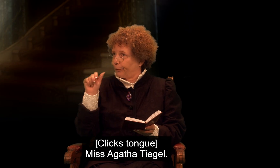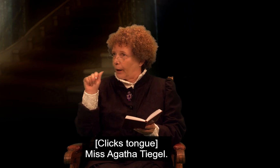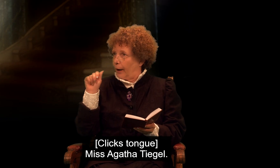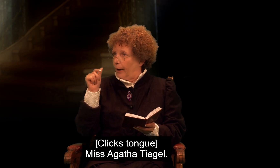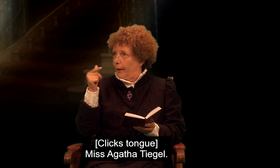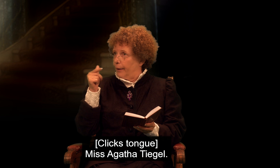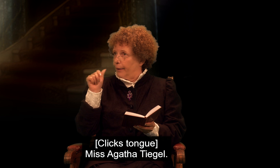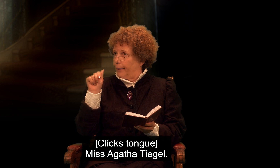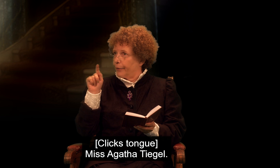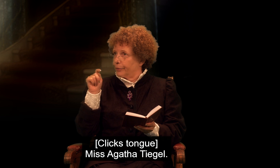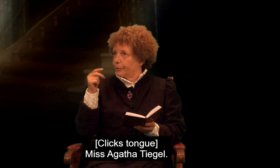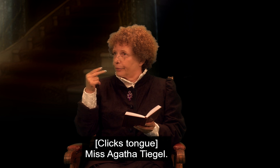Miss Agatha